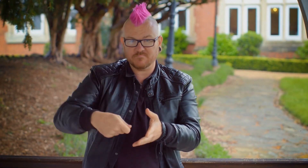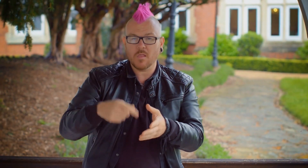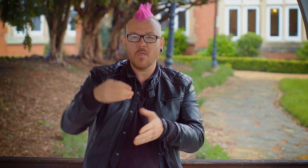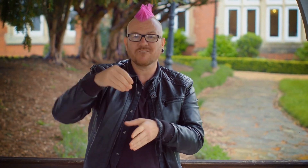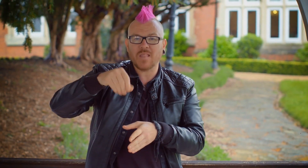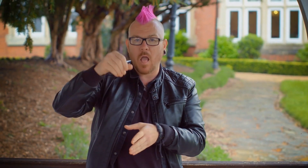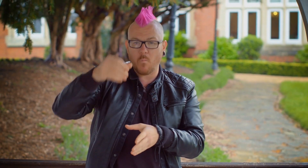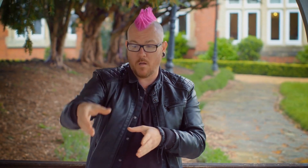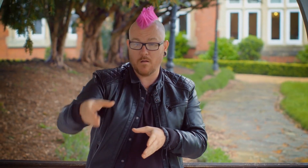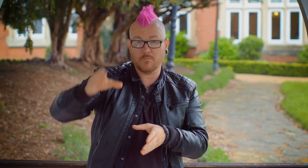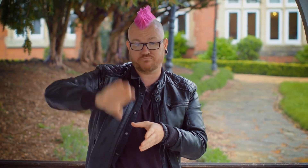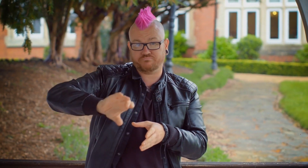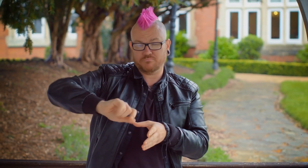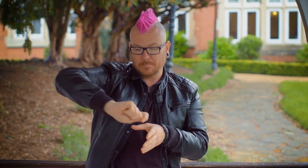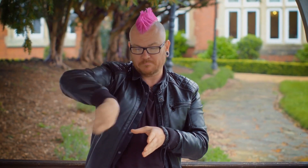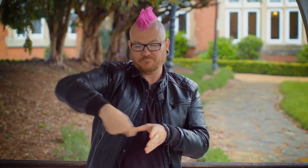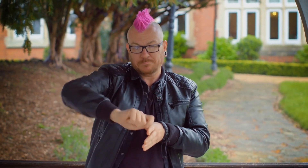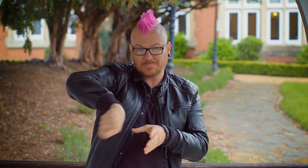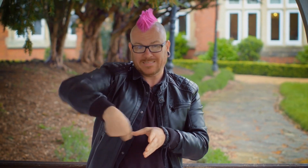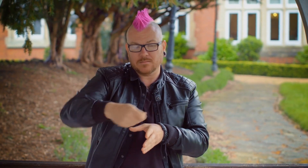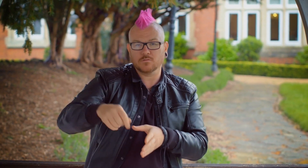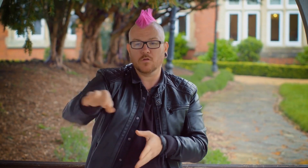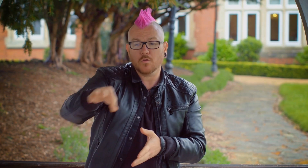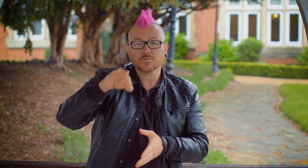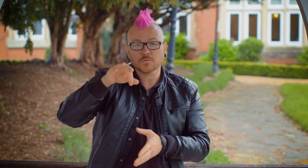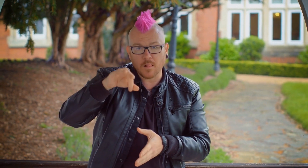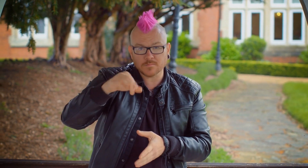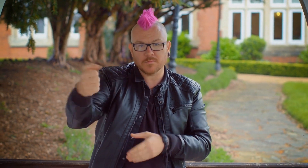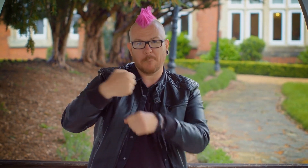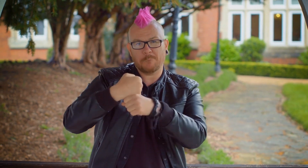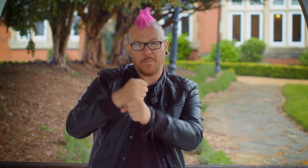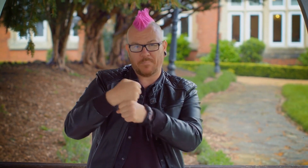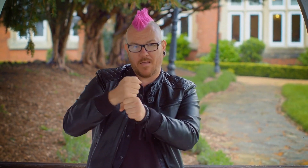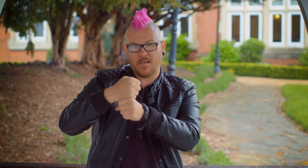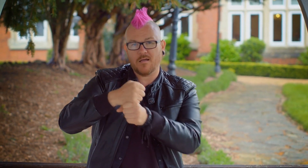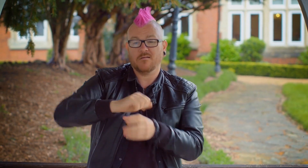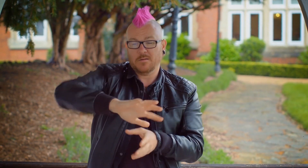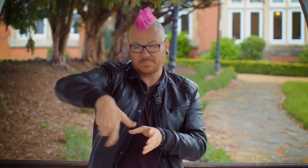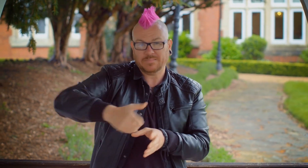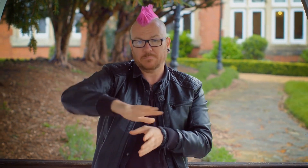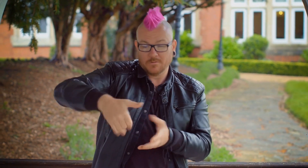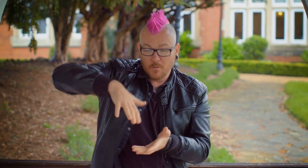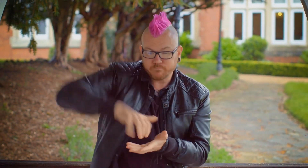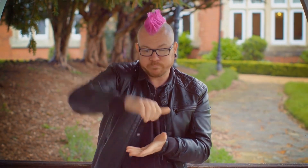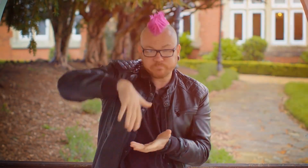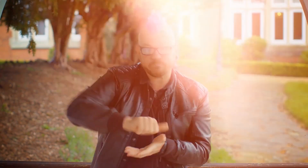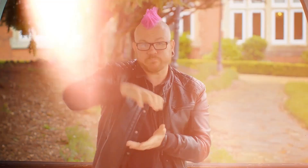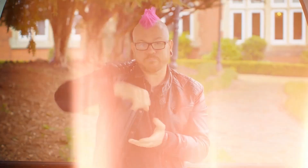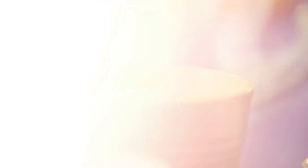Add in some flour, salt and pepper, and knead it together.